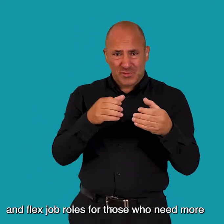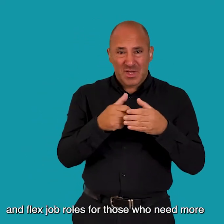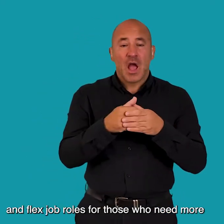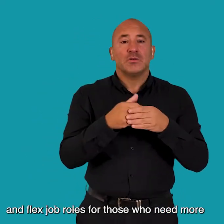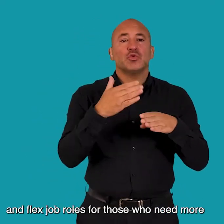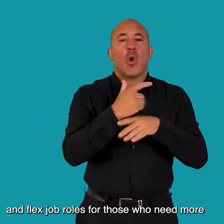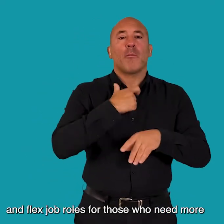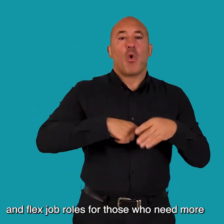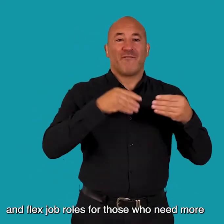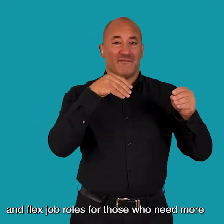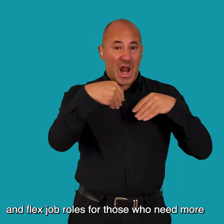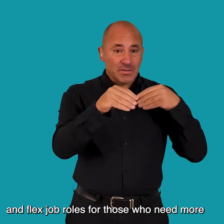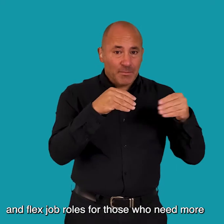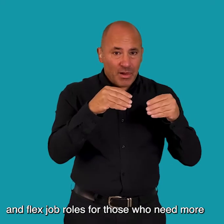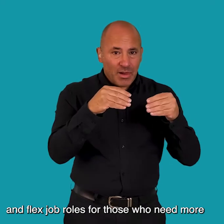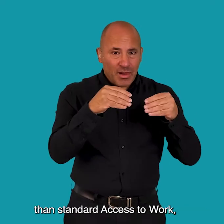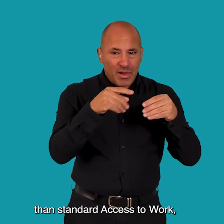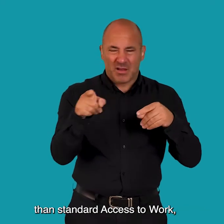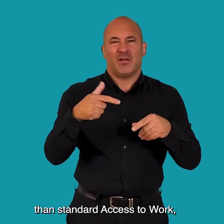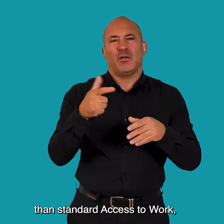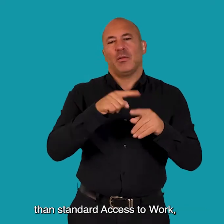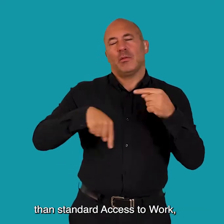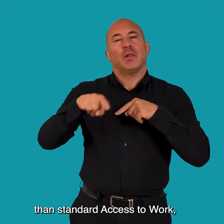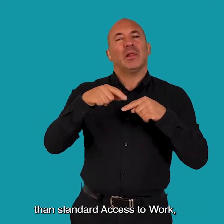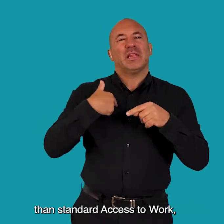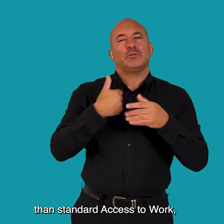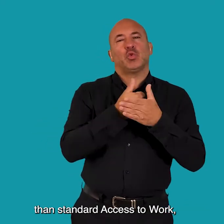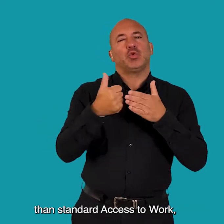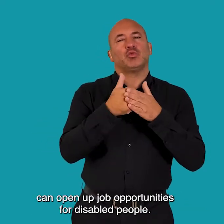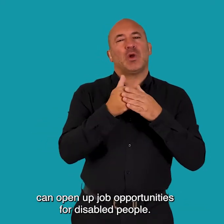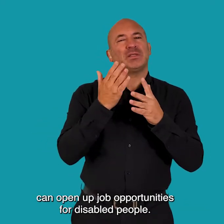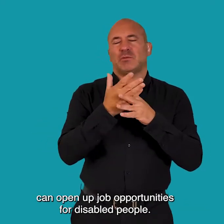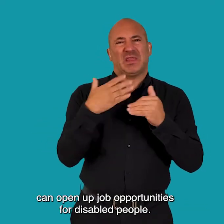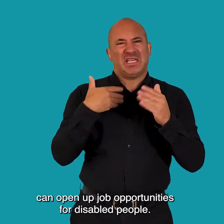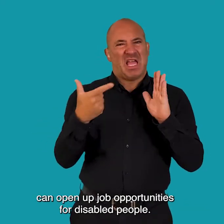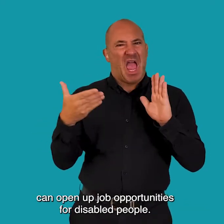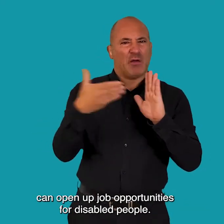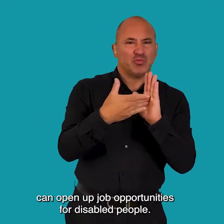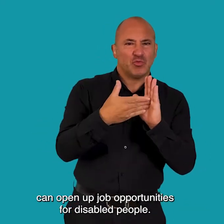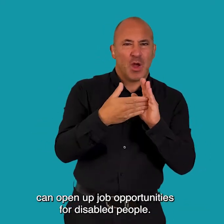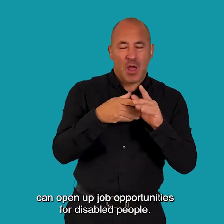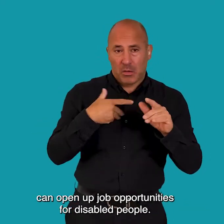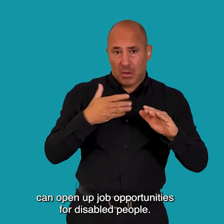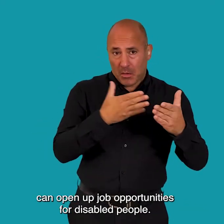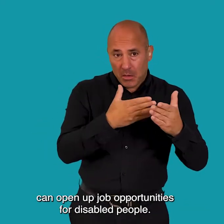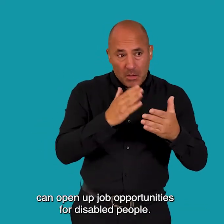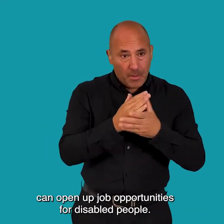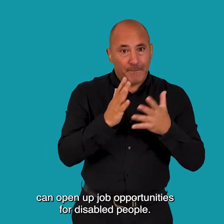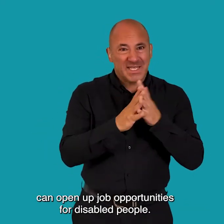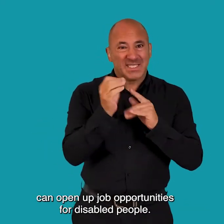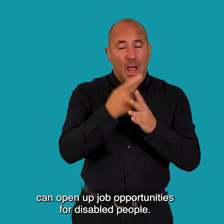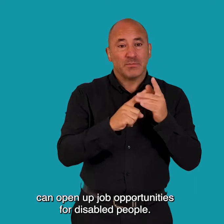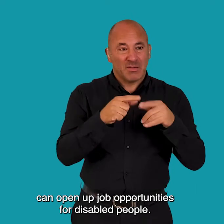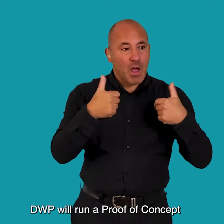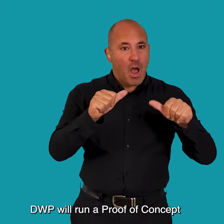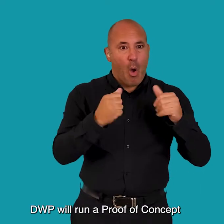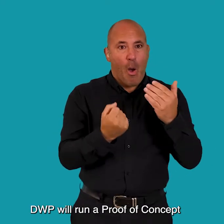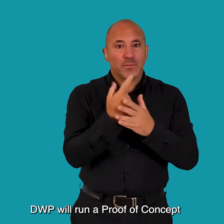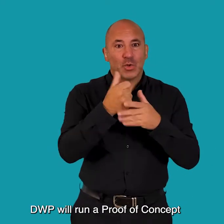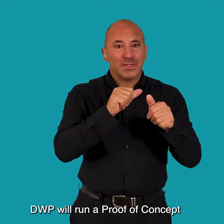job roles for those who need more than standard access to work can open up job opportunities for disabled people. DWP will run